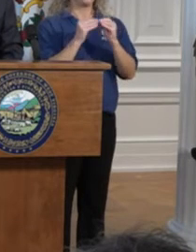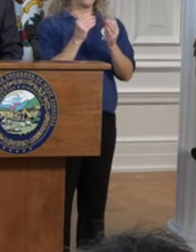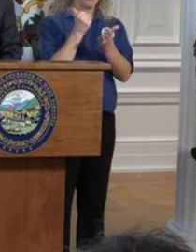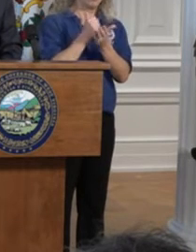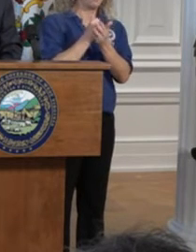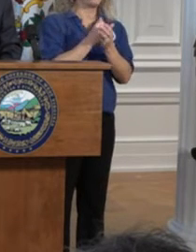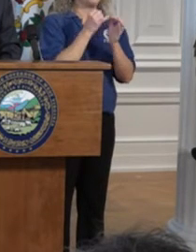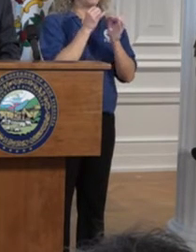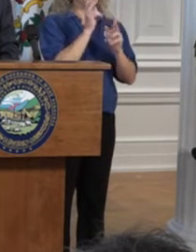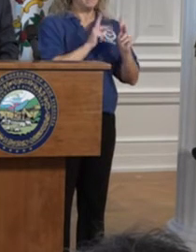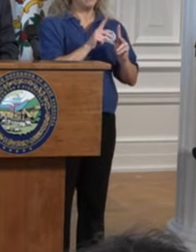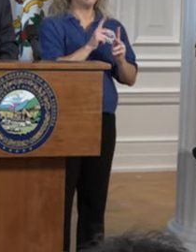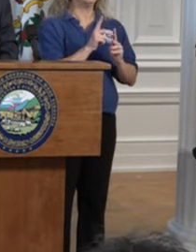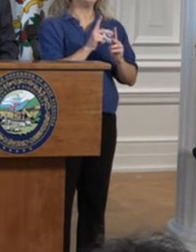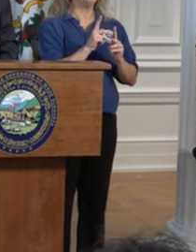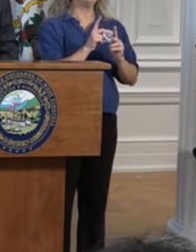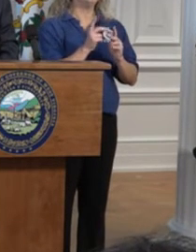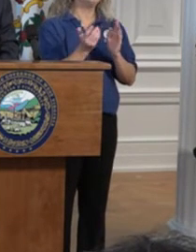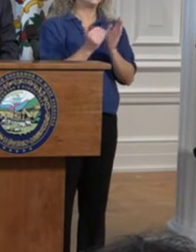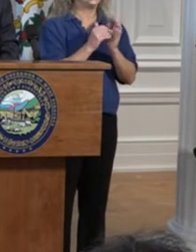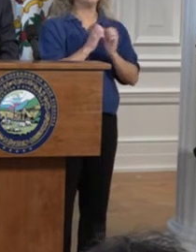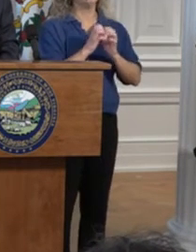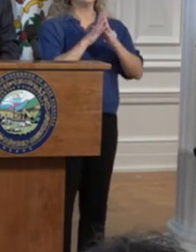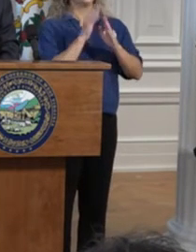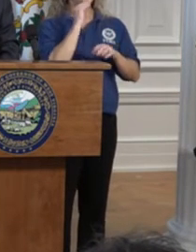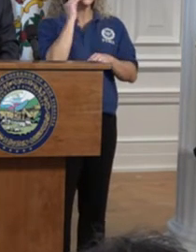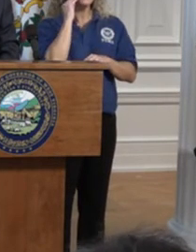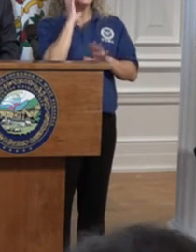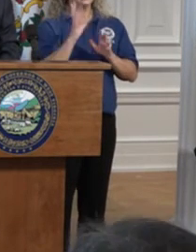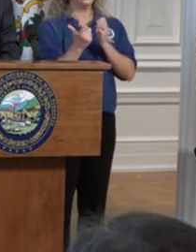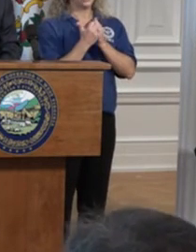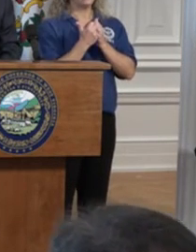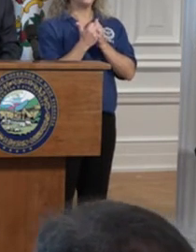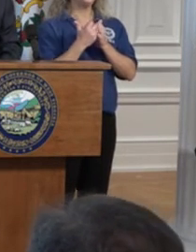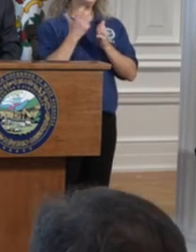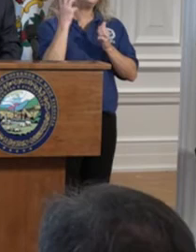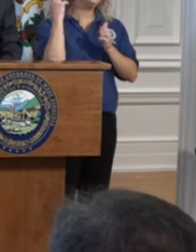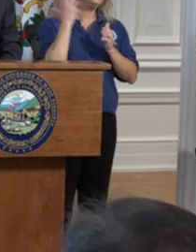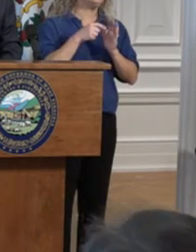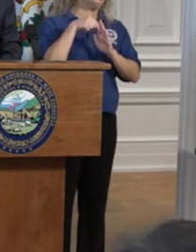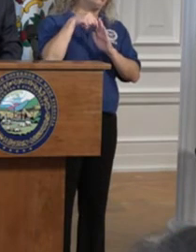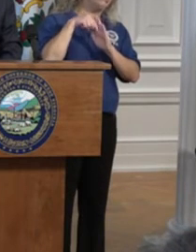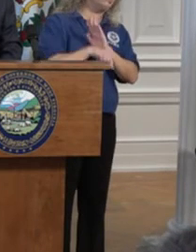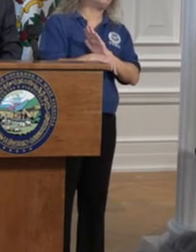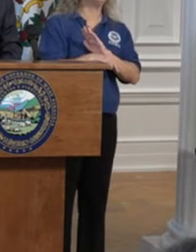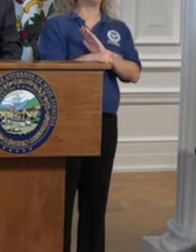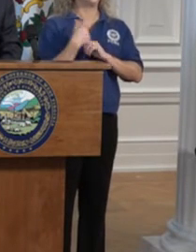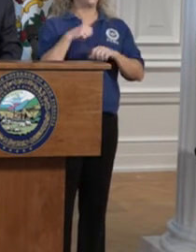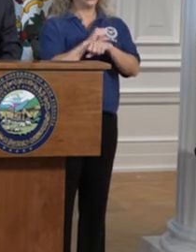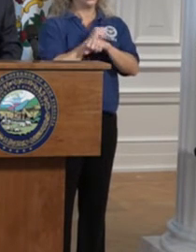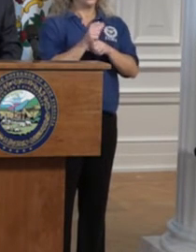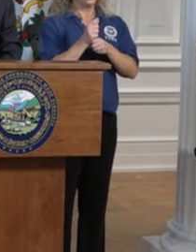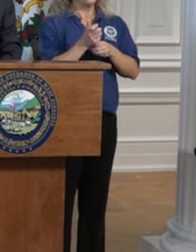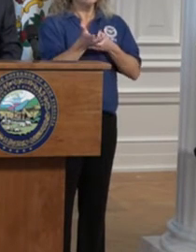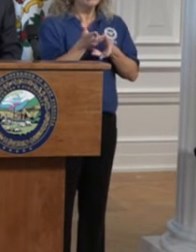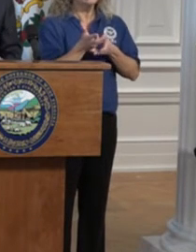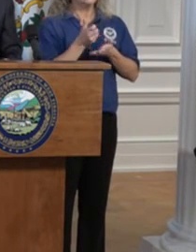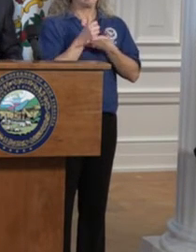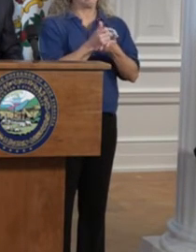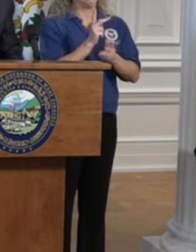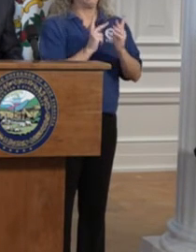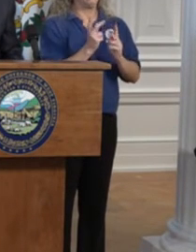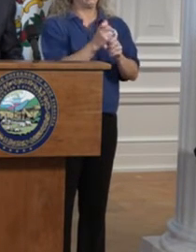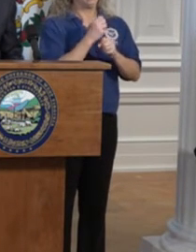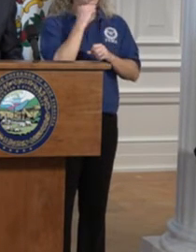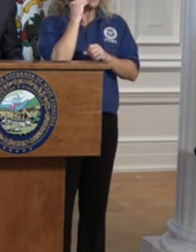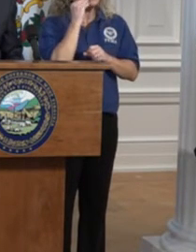get back on their feet. The challenges that remain are vast, especially as we work to get people homes and keep